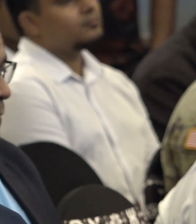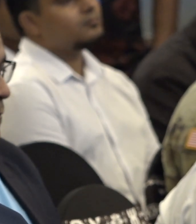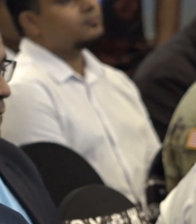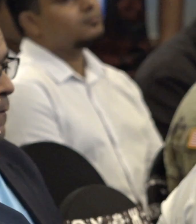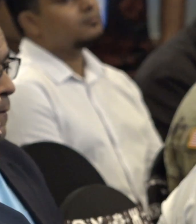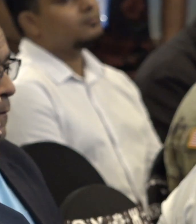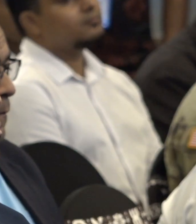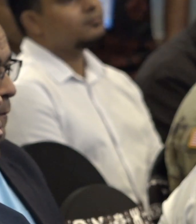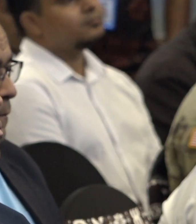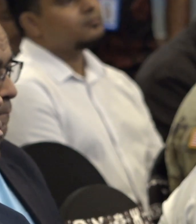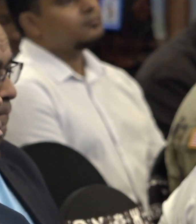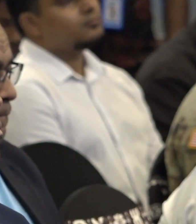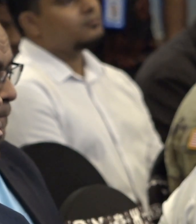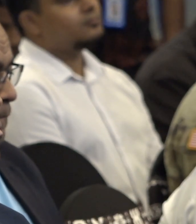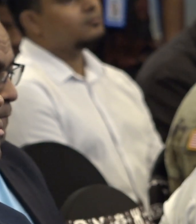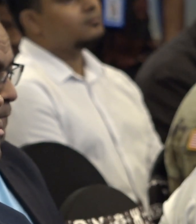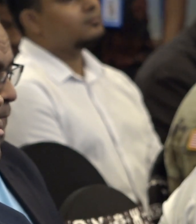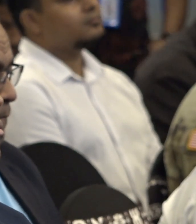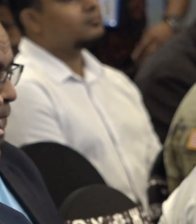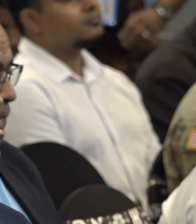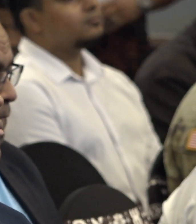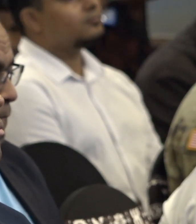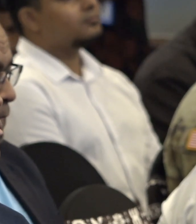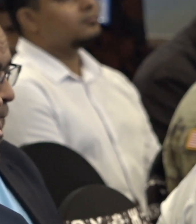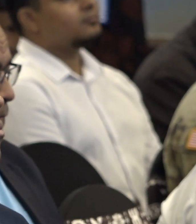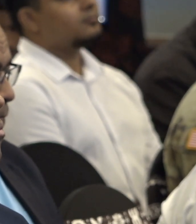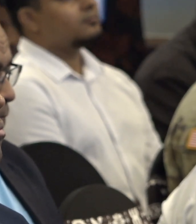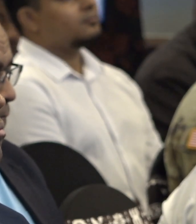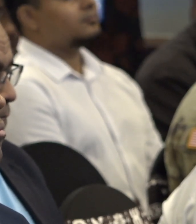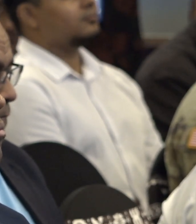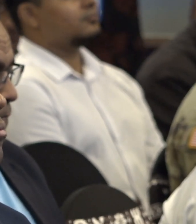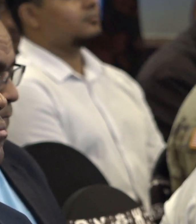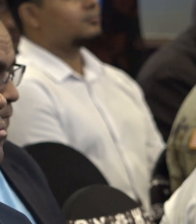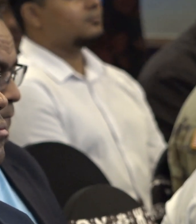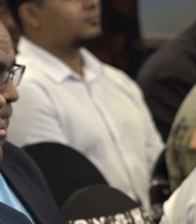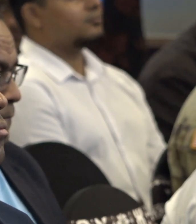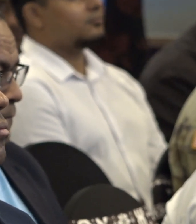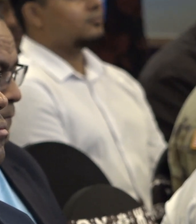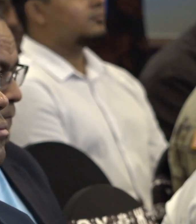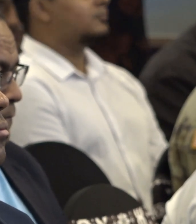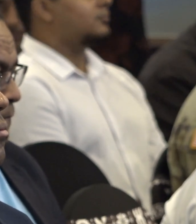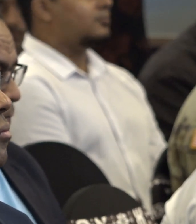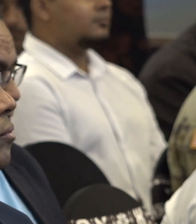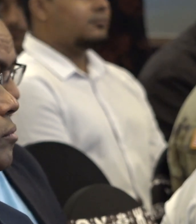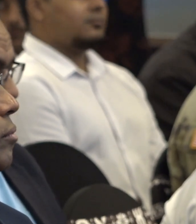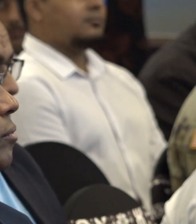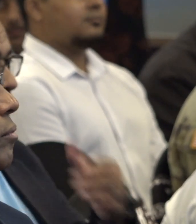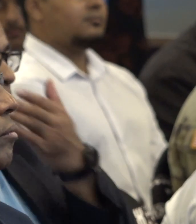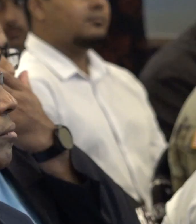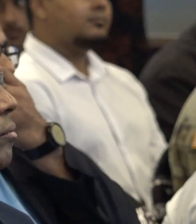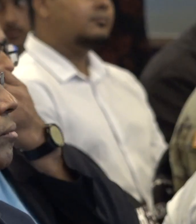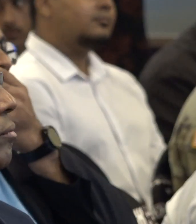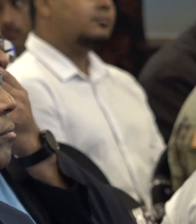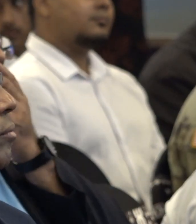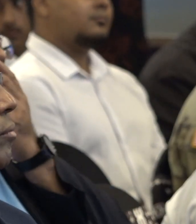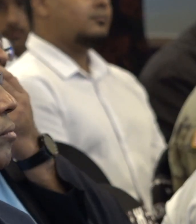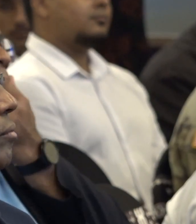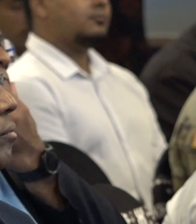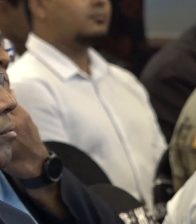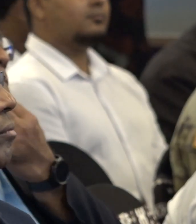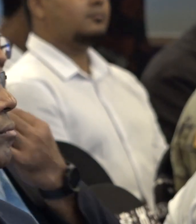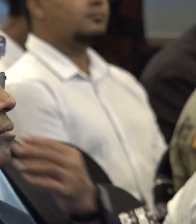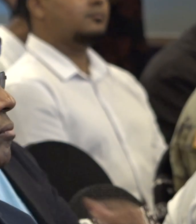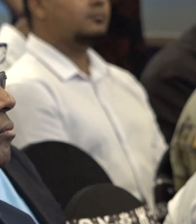reflecting on why we're gathered here today. This occasion marks the national launch of 3 critical national initiatives that will shape